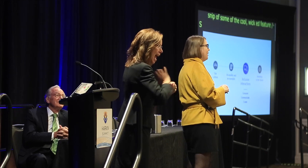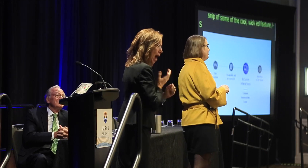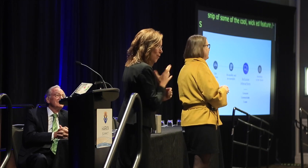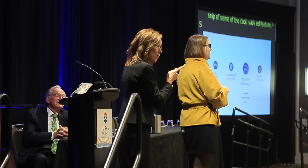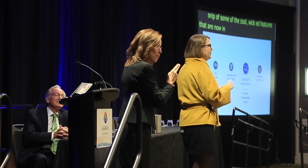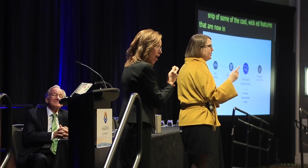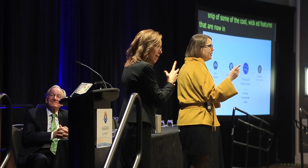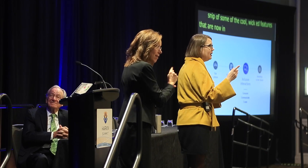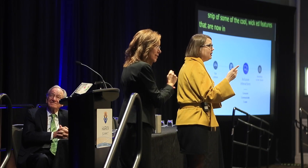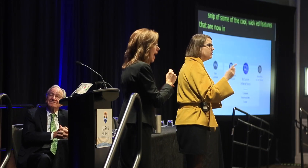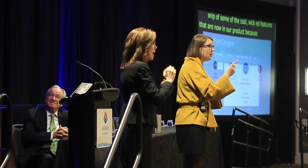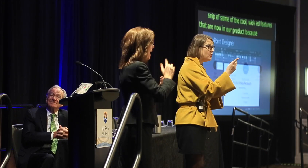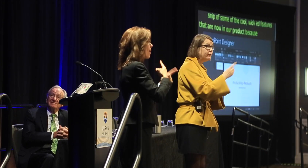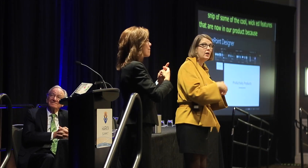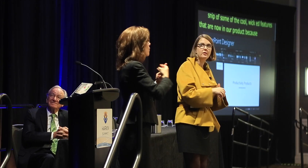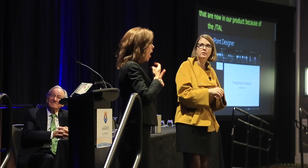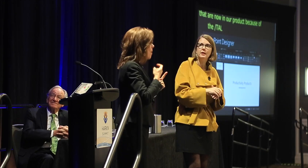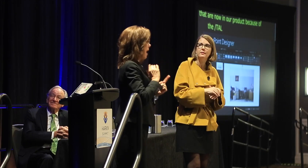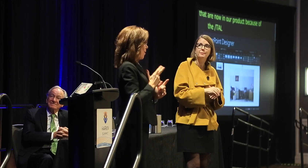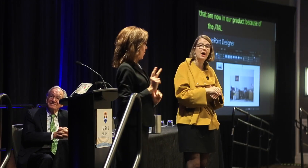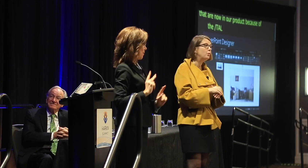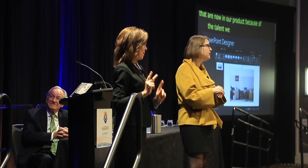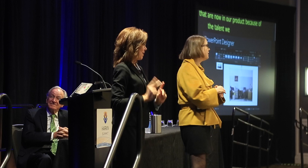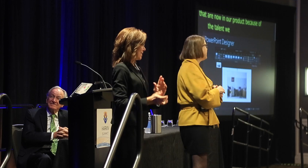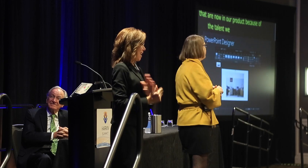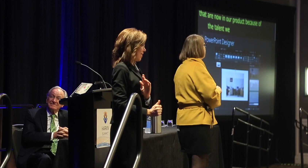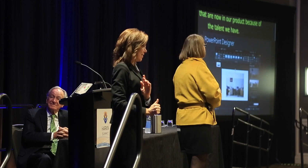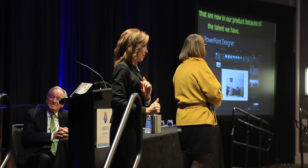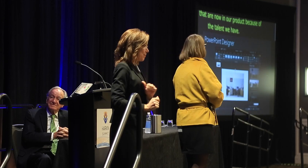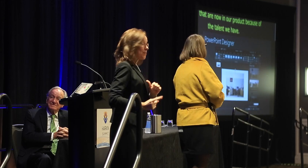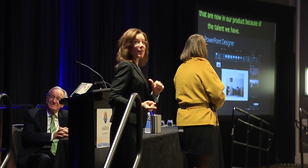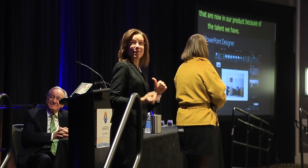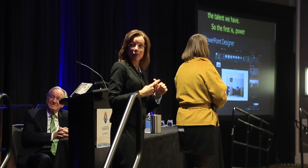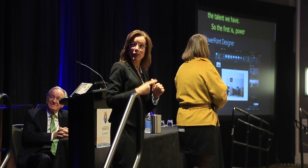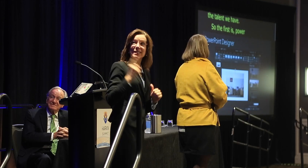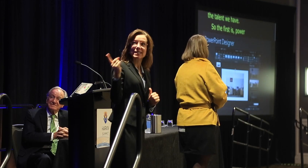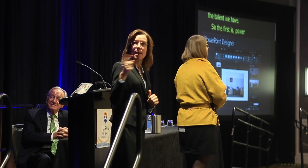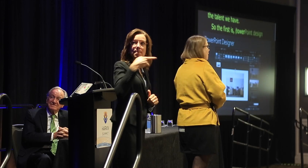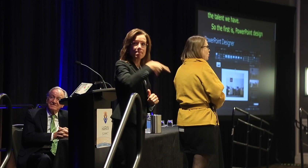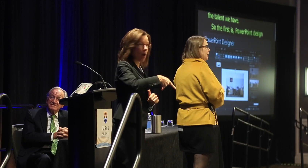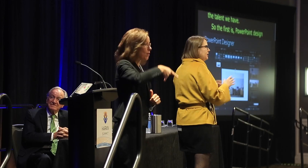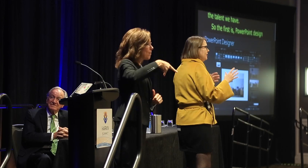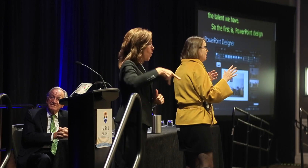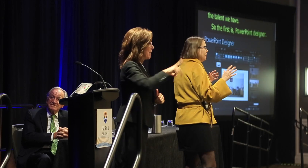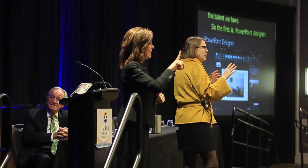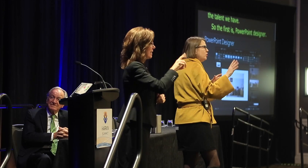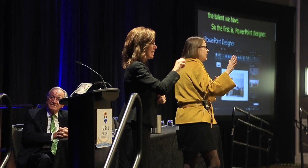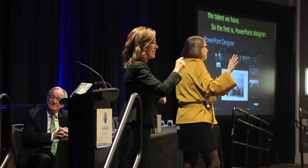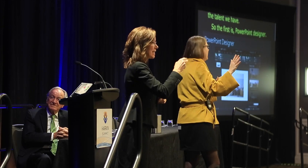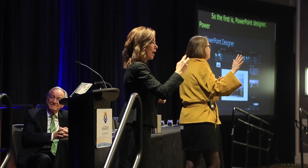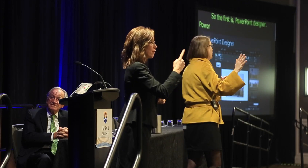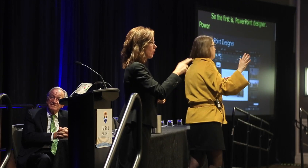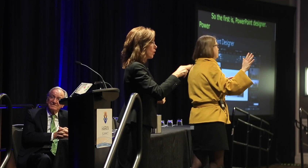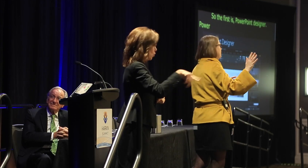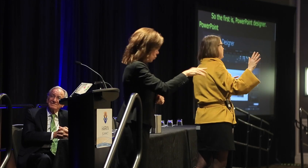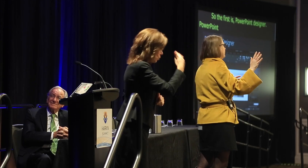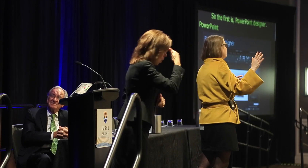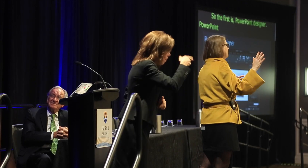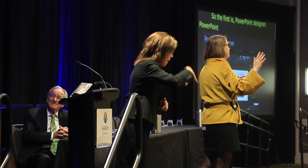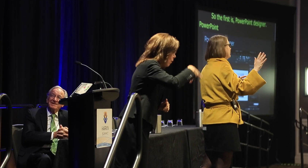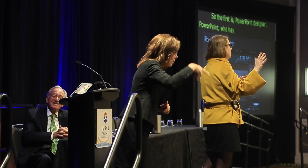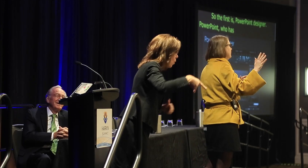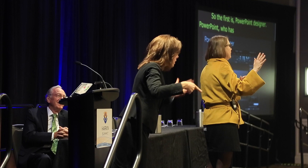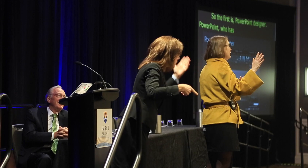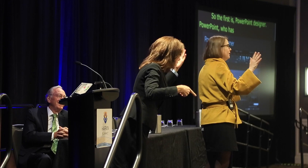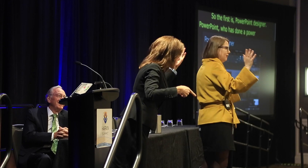that we have. So the first is PowerPoint Designer. All right, PowerPoint, who's heard of PowerPoint? Come